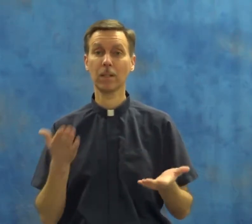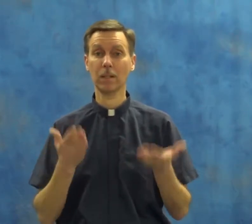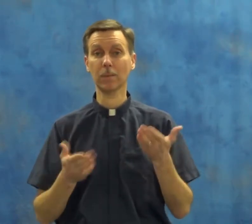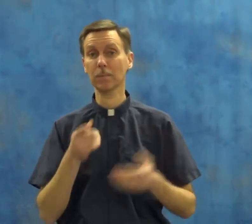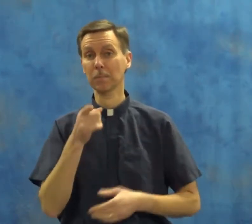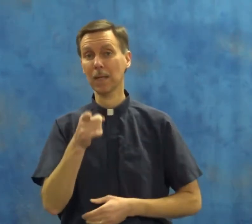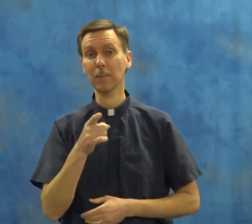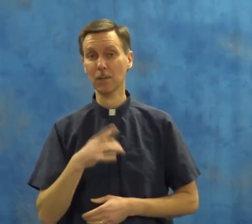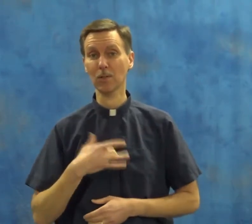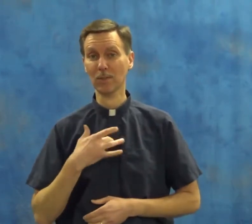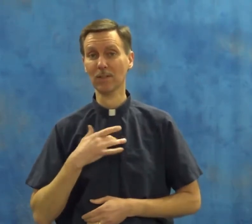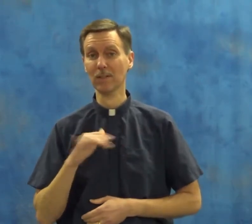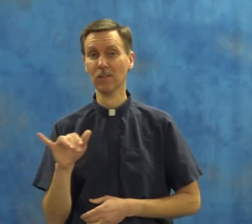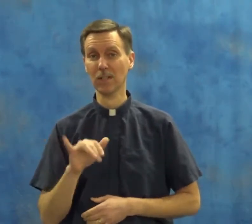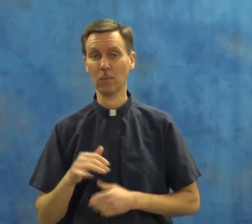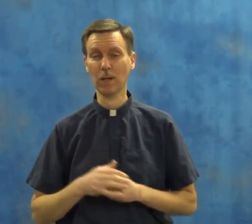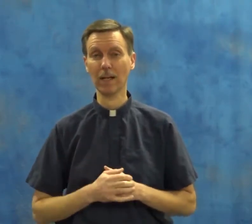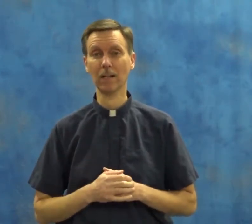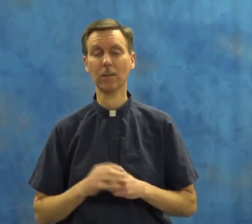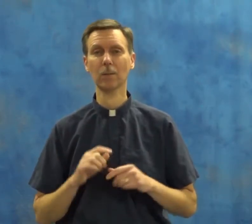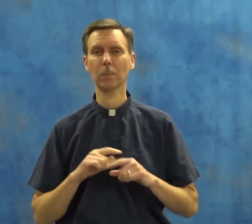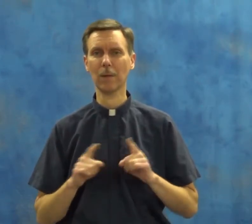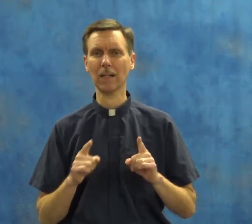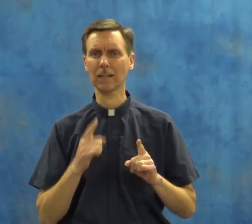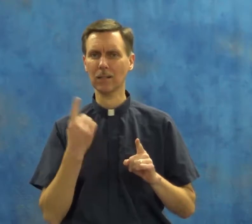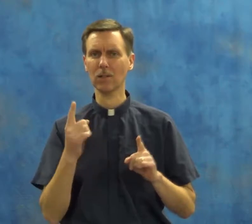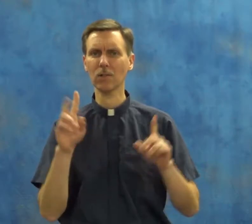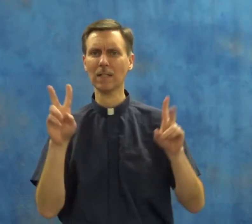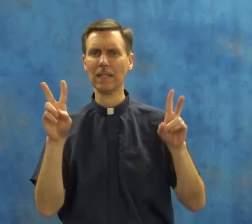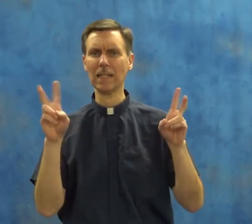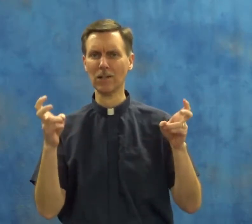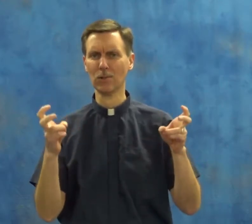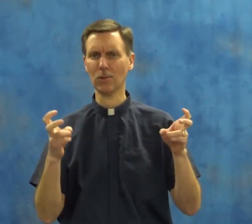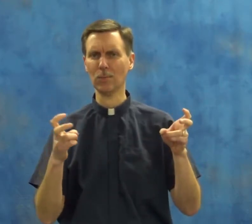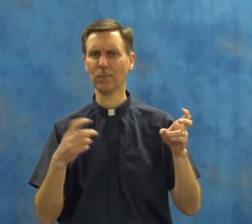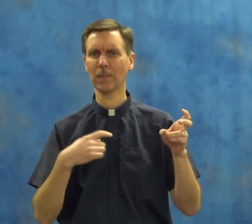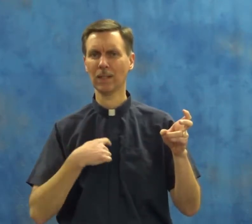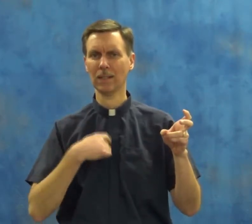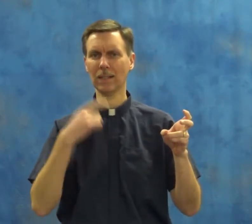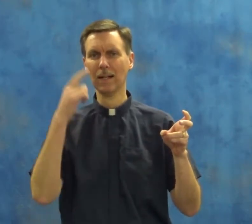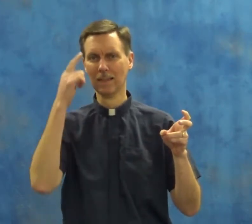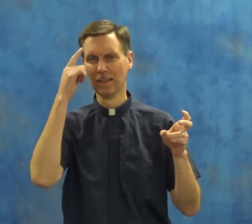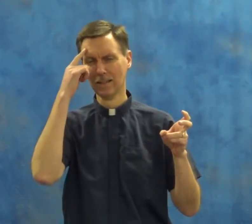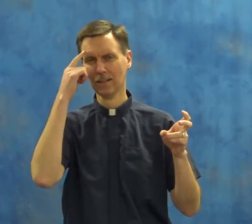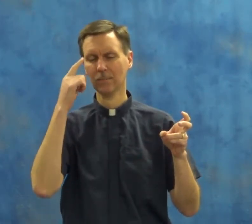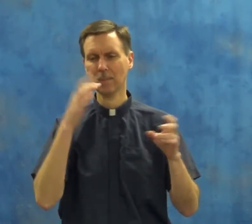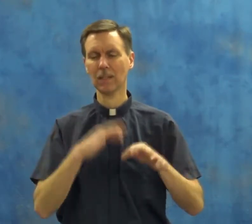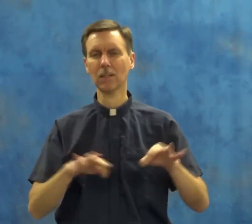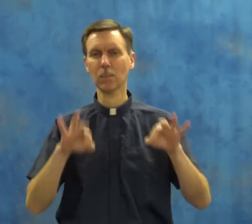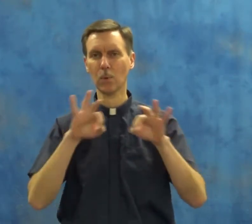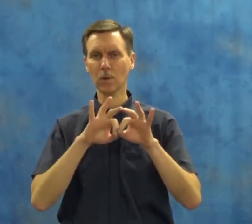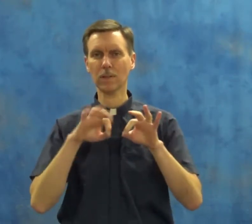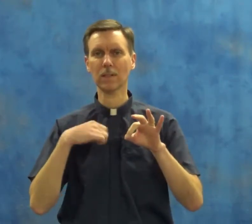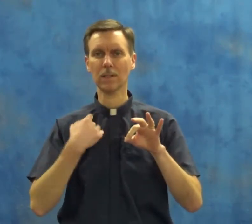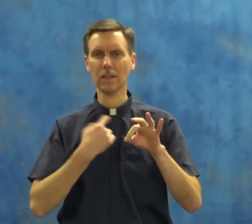And maybe you're feeling the same way, but there's an issue that I think it's important that